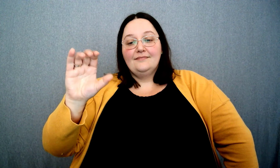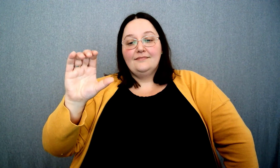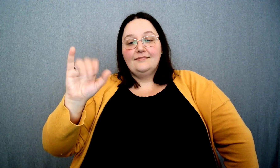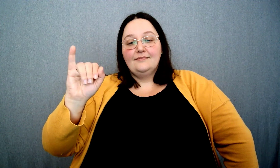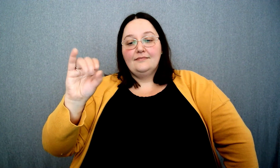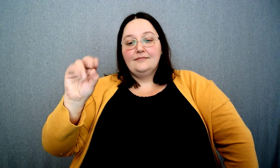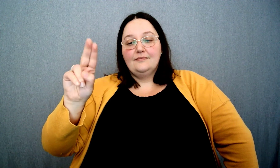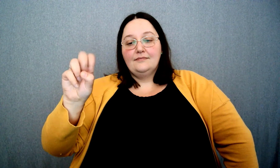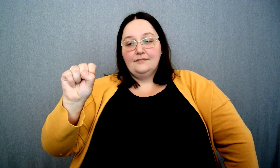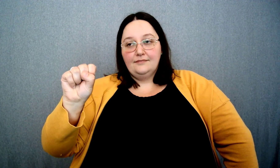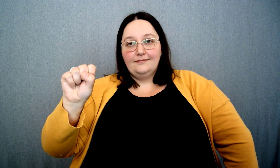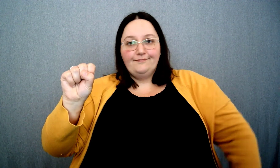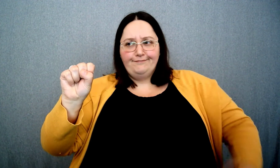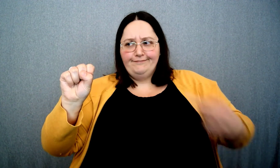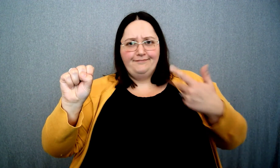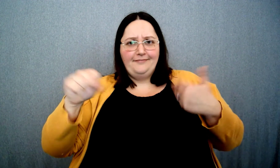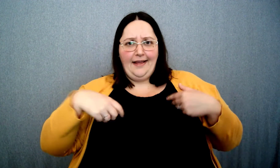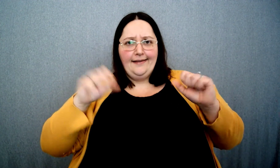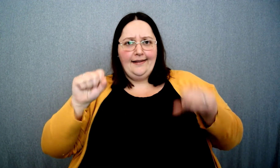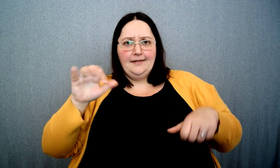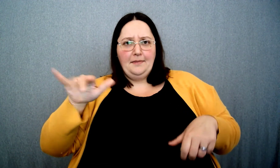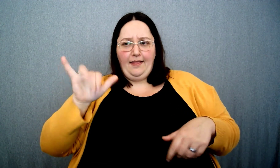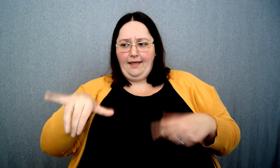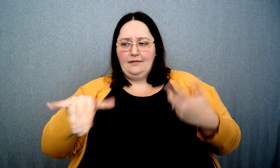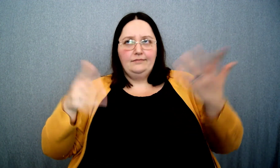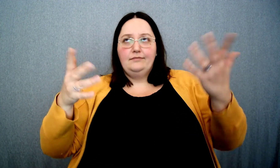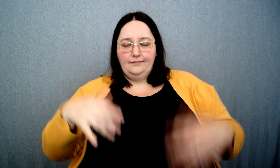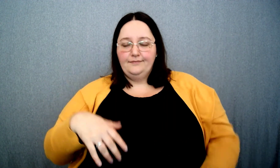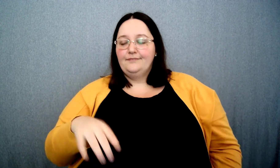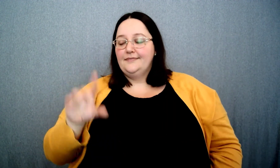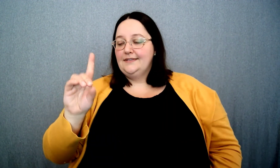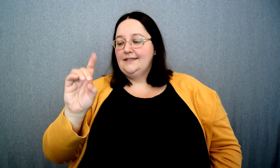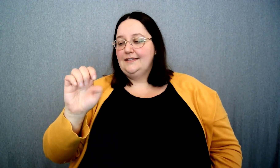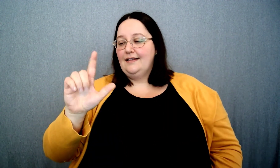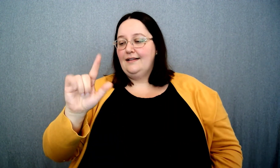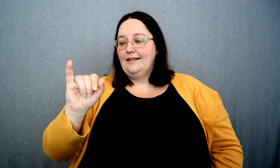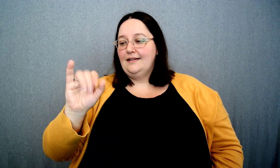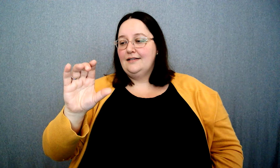Delicious. For some reason I know how to spell that, but I can't spell restaurant. Delicious.